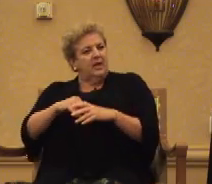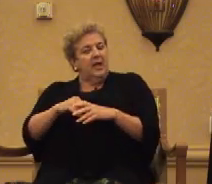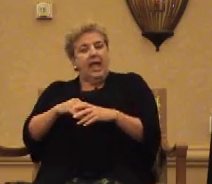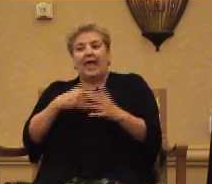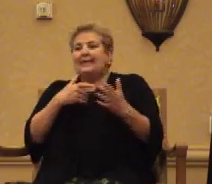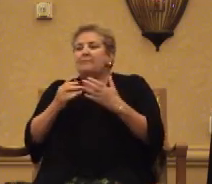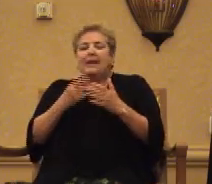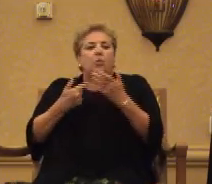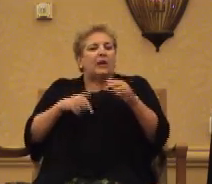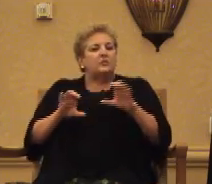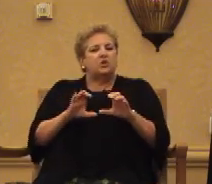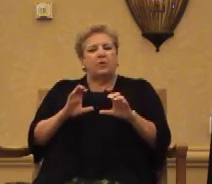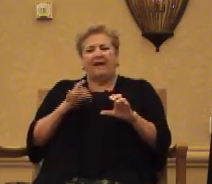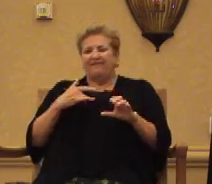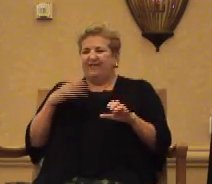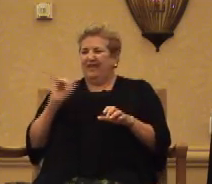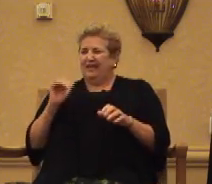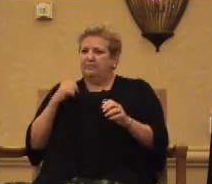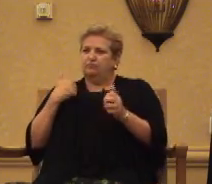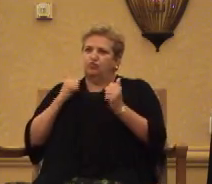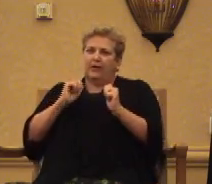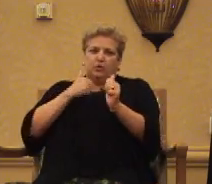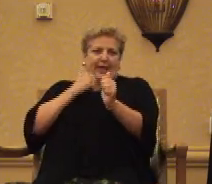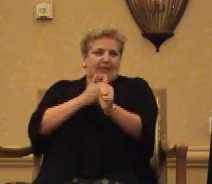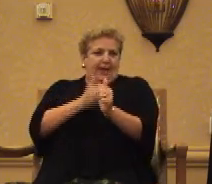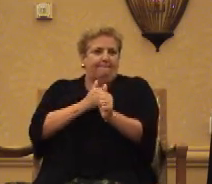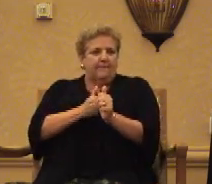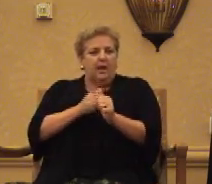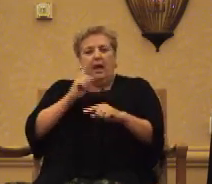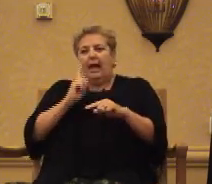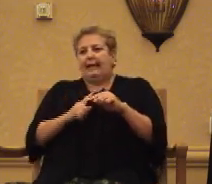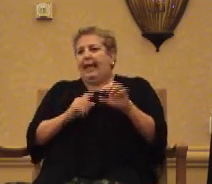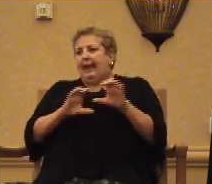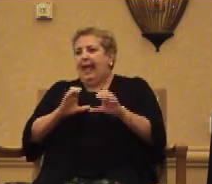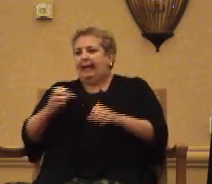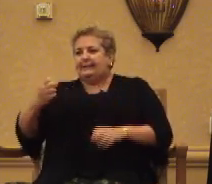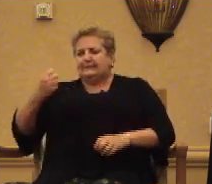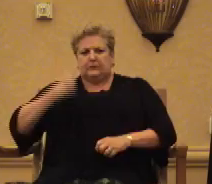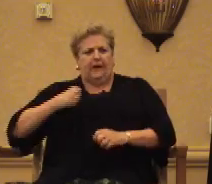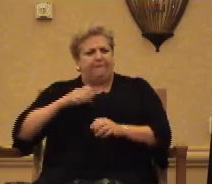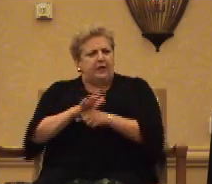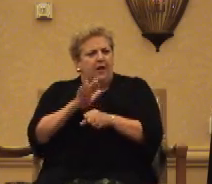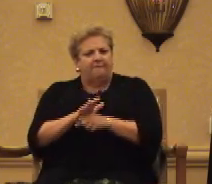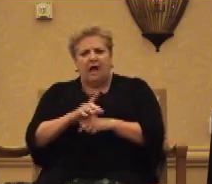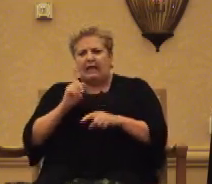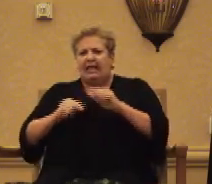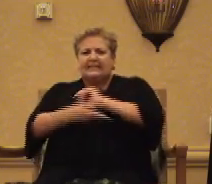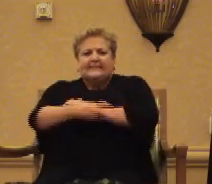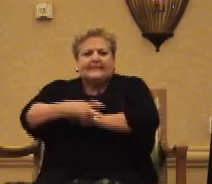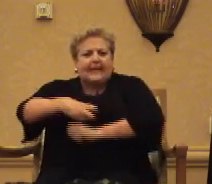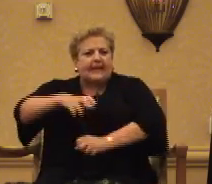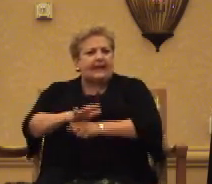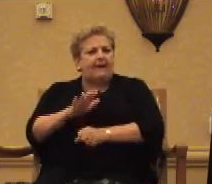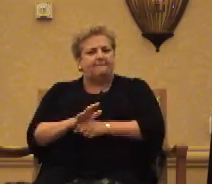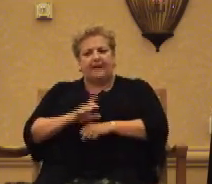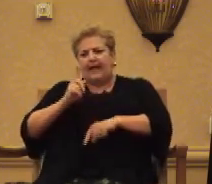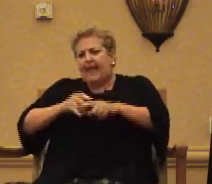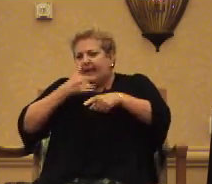coming from behind. I can't act tough enough. I can't shoplift enough. I can't cuss enough. I can't